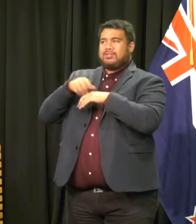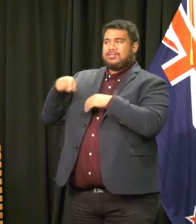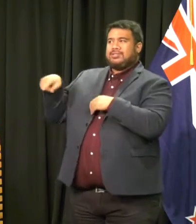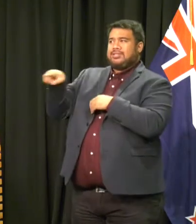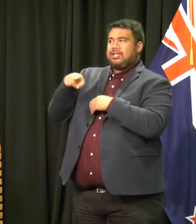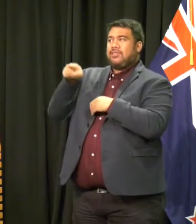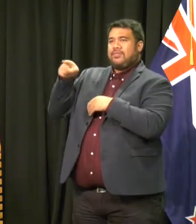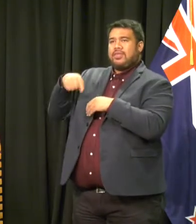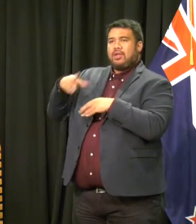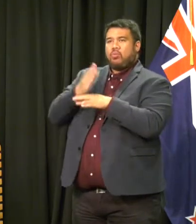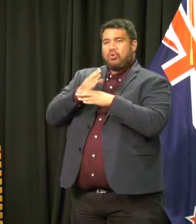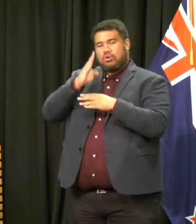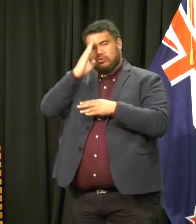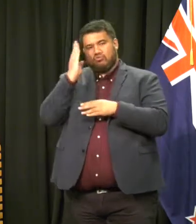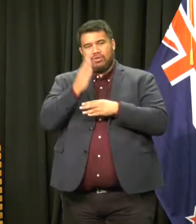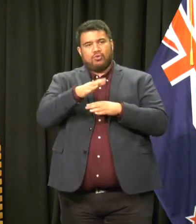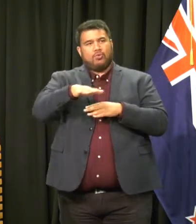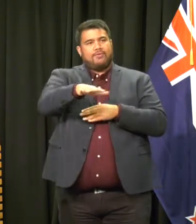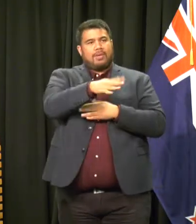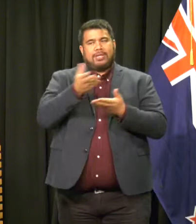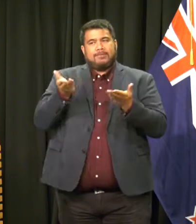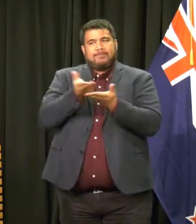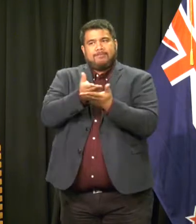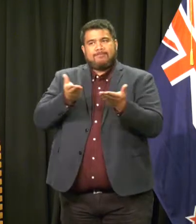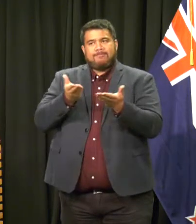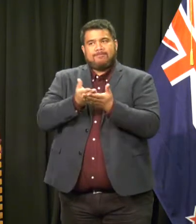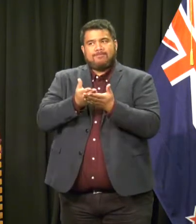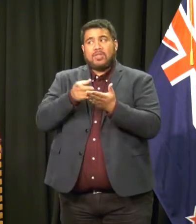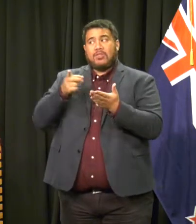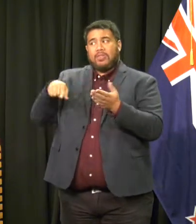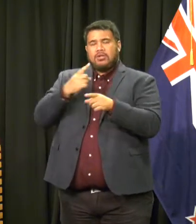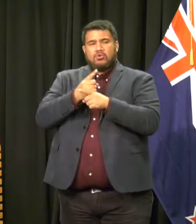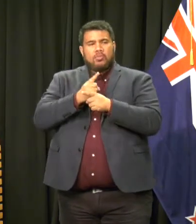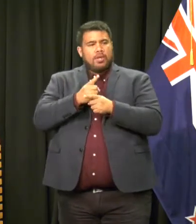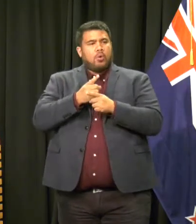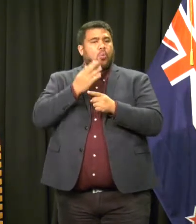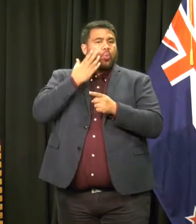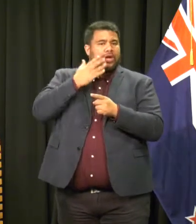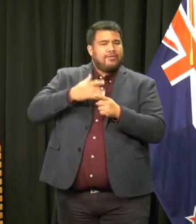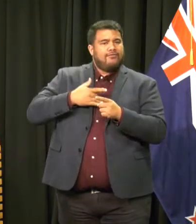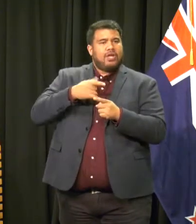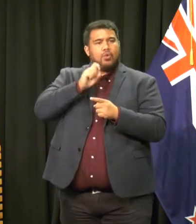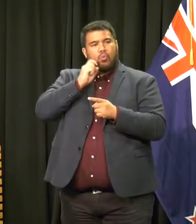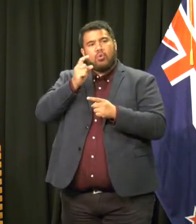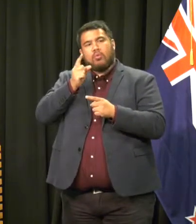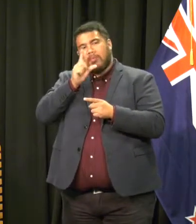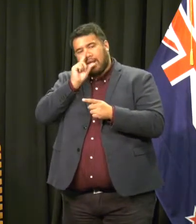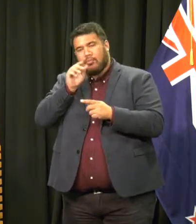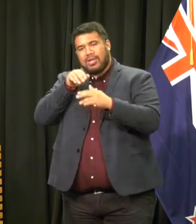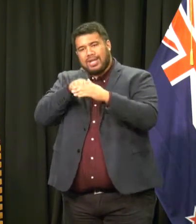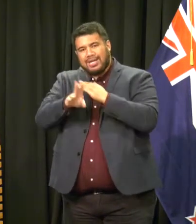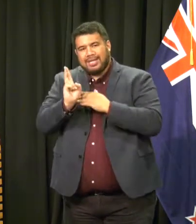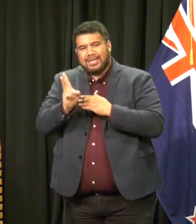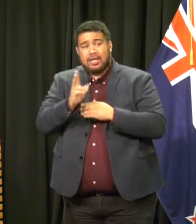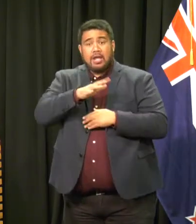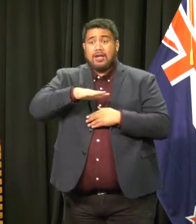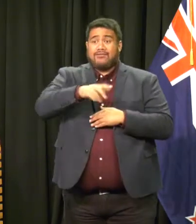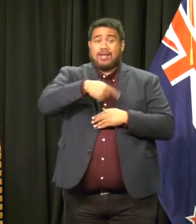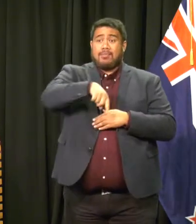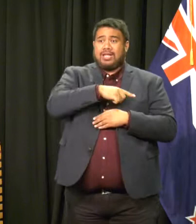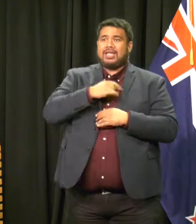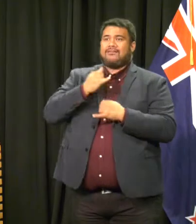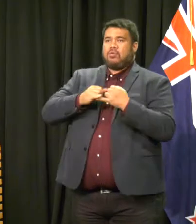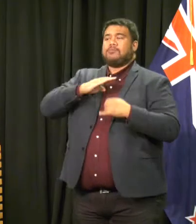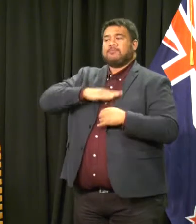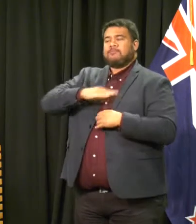with families. They've been kept in the loop around when they expect re-entry will occur. And I think the families have been really